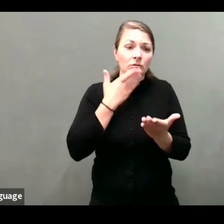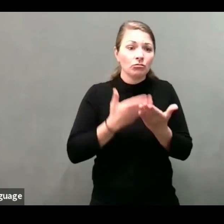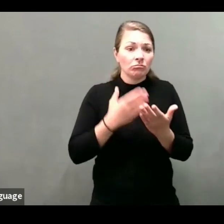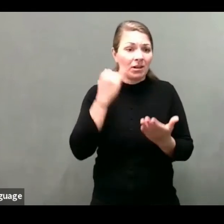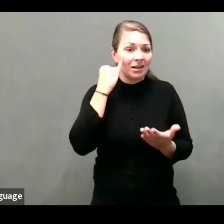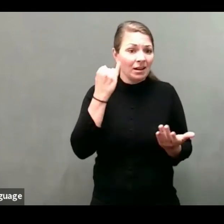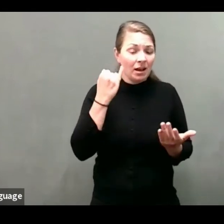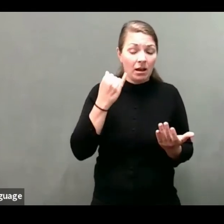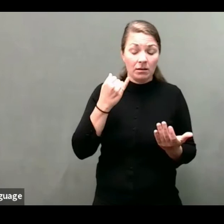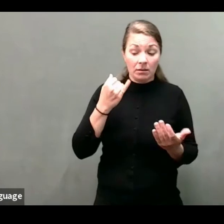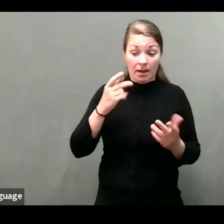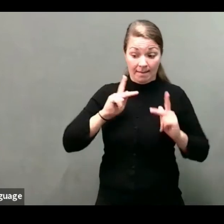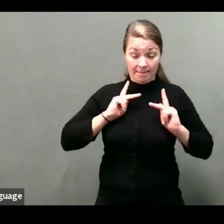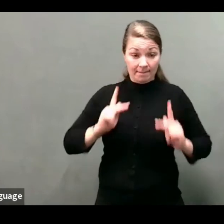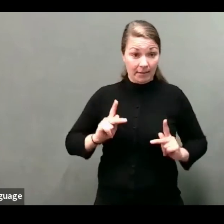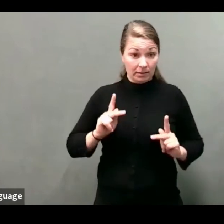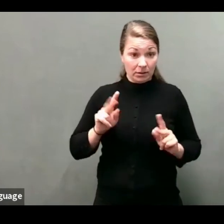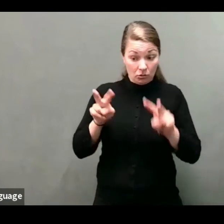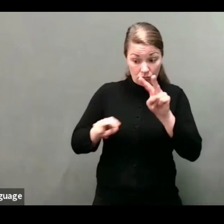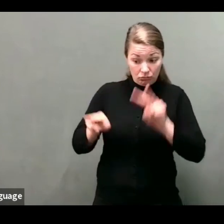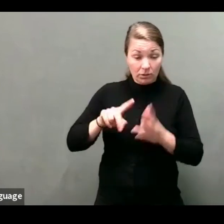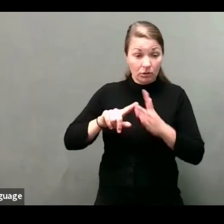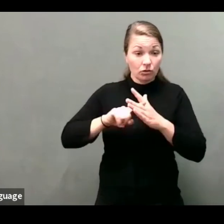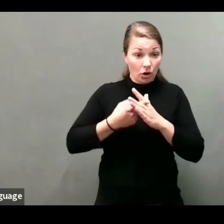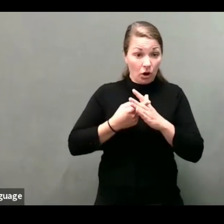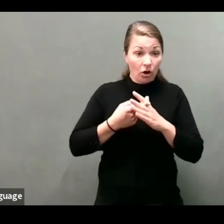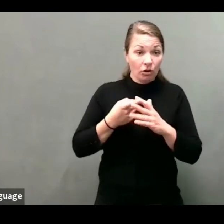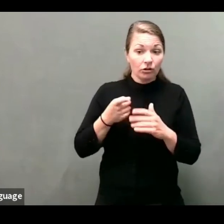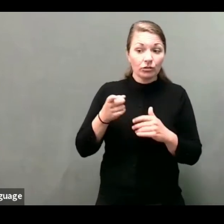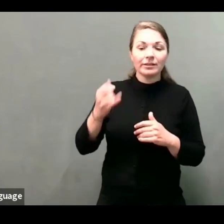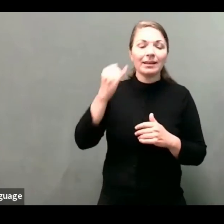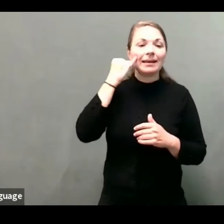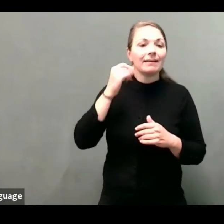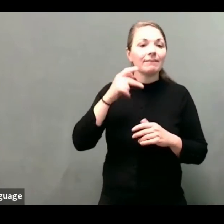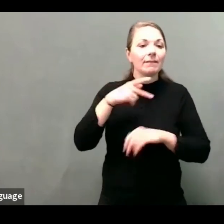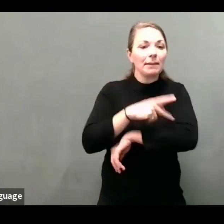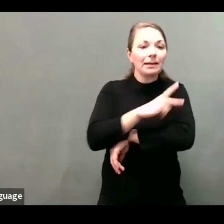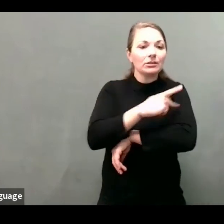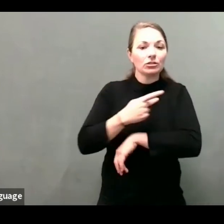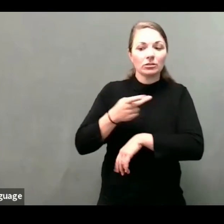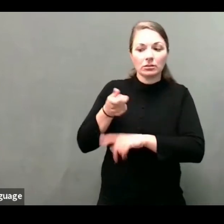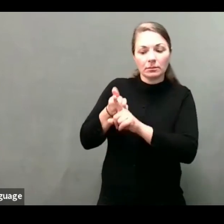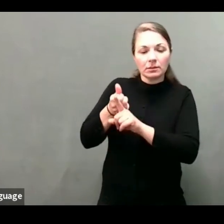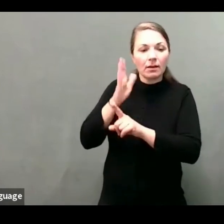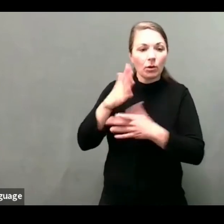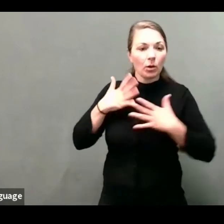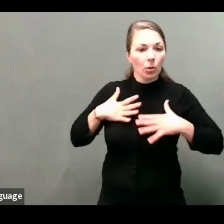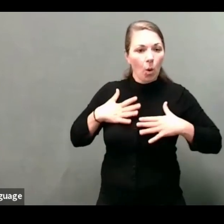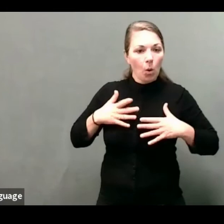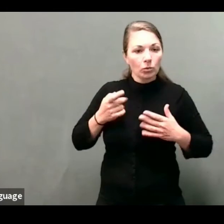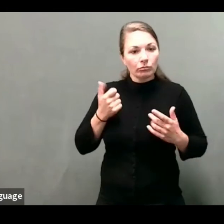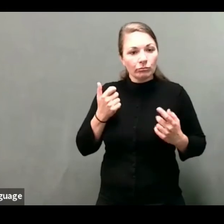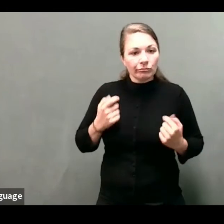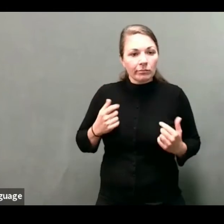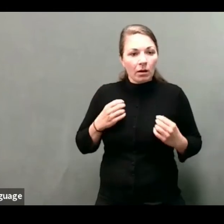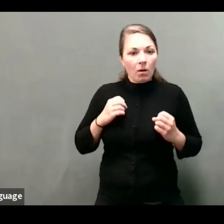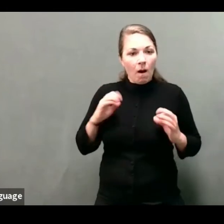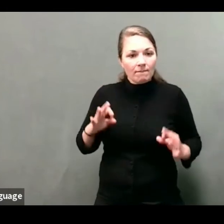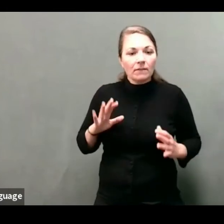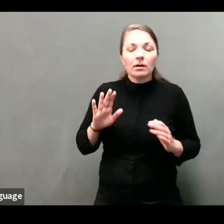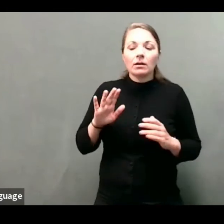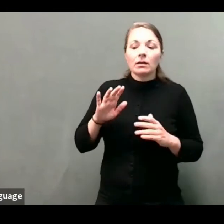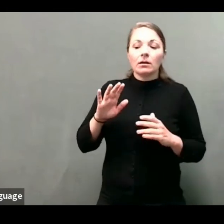physical exam starts to begin, if the patient is going to remove any clothing, obviously it's a good time to say, hey, I'm going to step out and give you